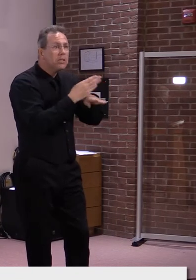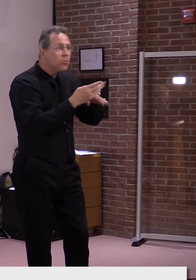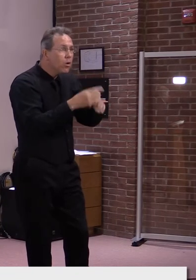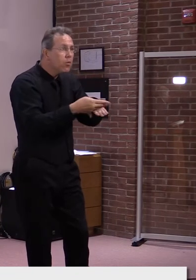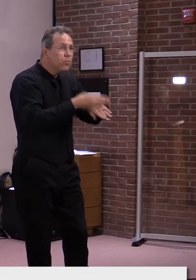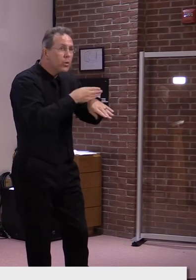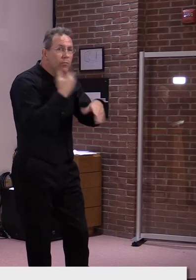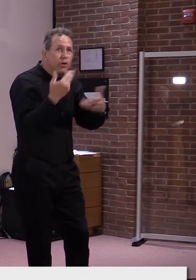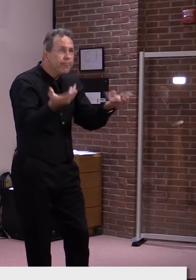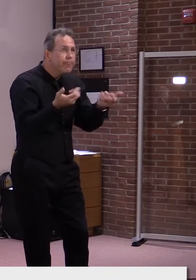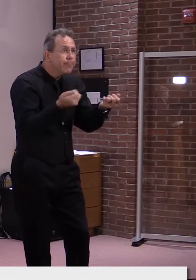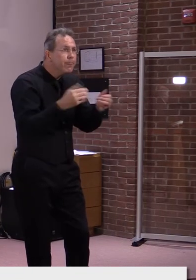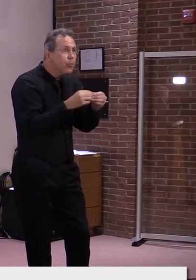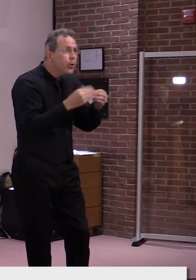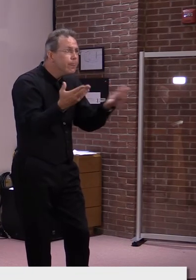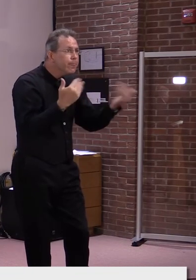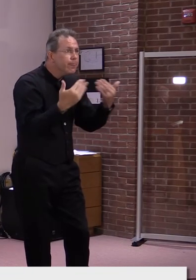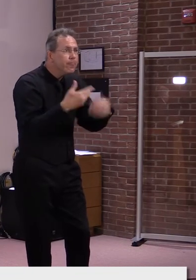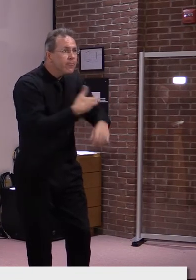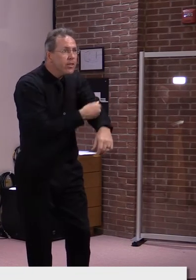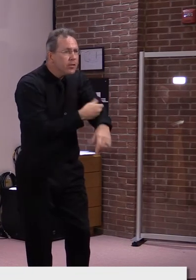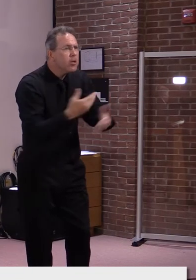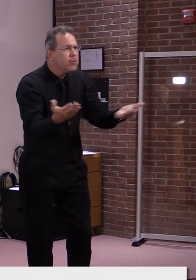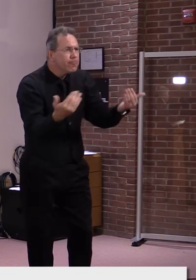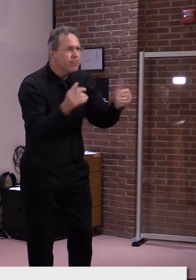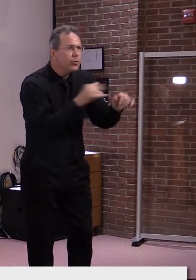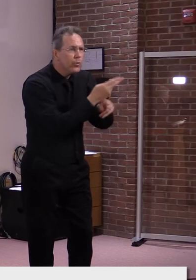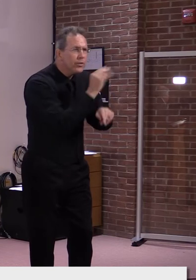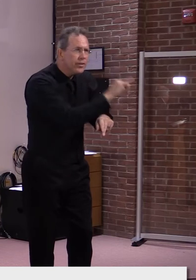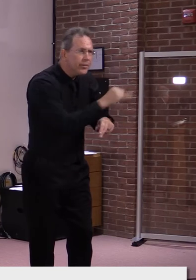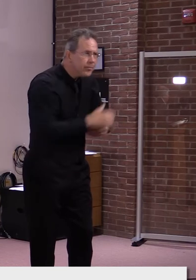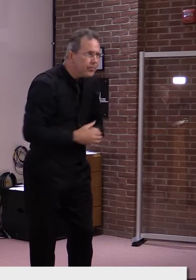know, we are getting a lot of people to walk in,